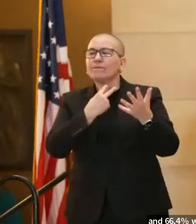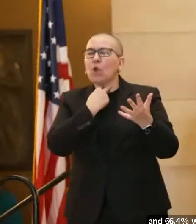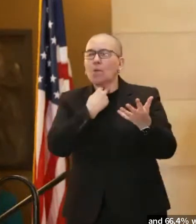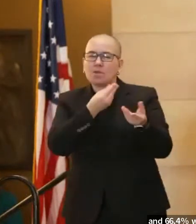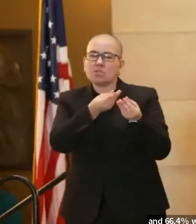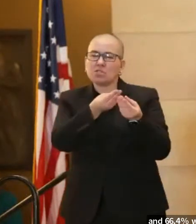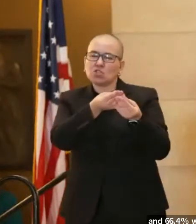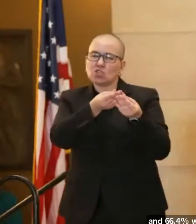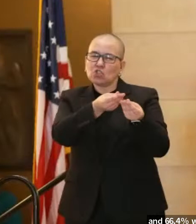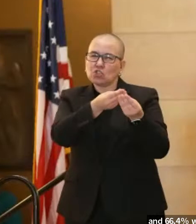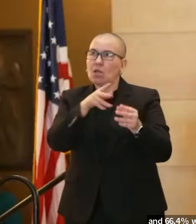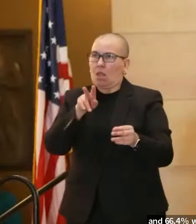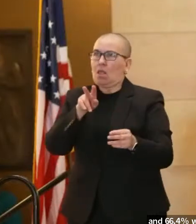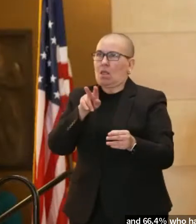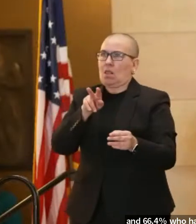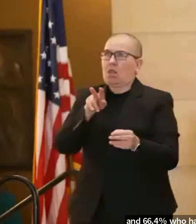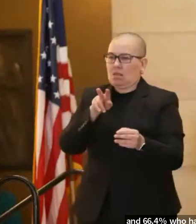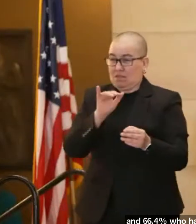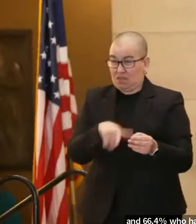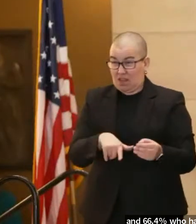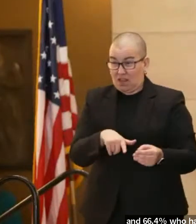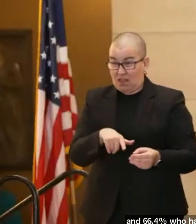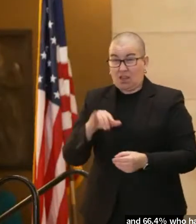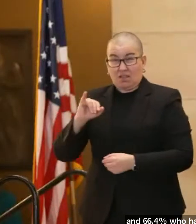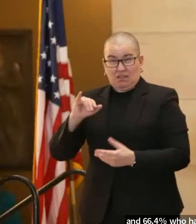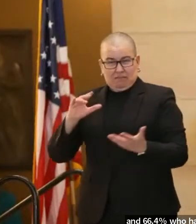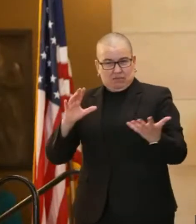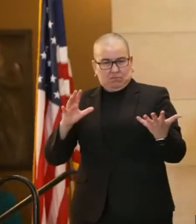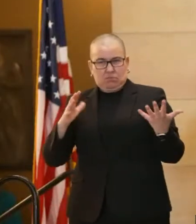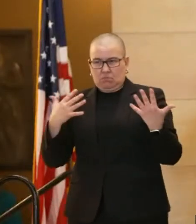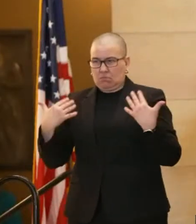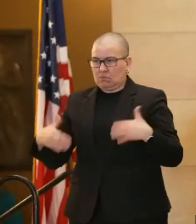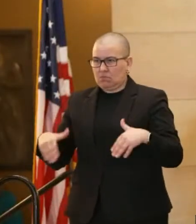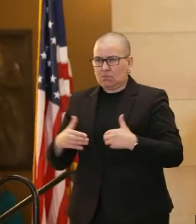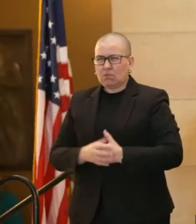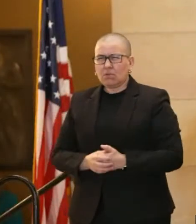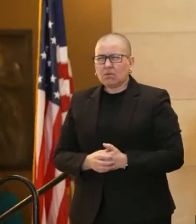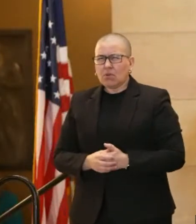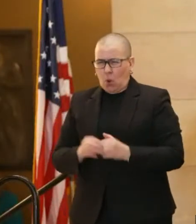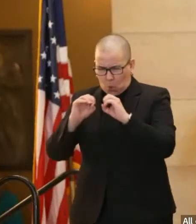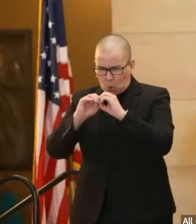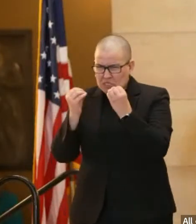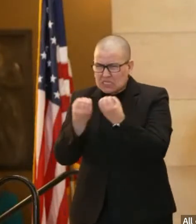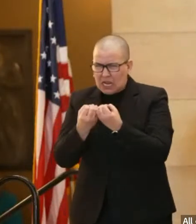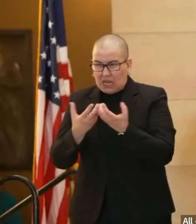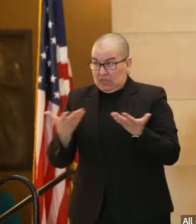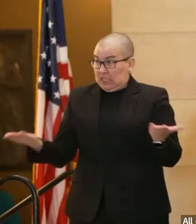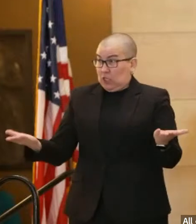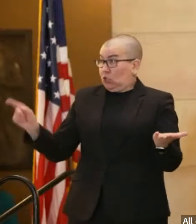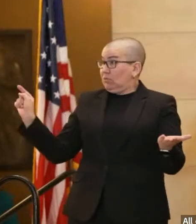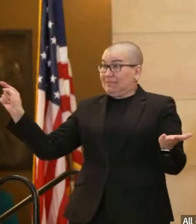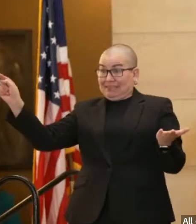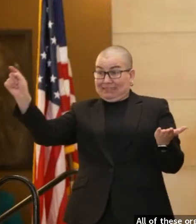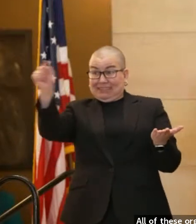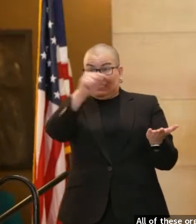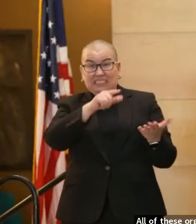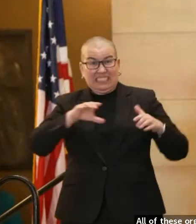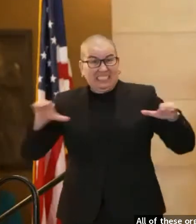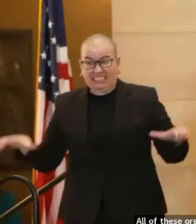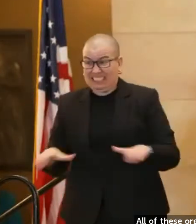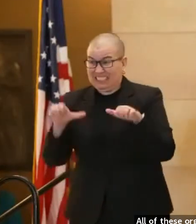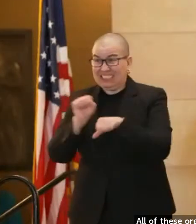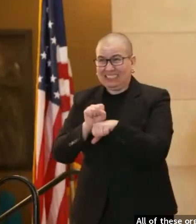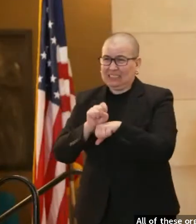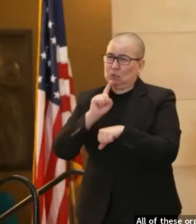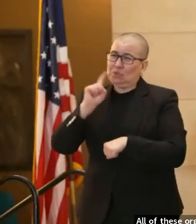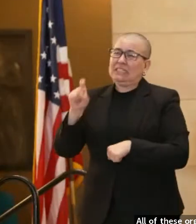intimate partner. All of these organizations and all of you that are here today are doing the work that we need to have